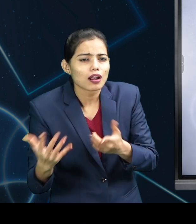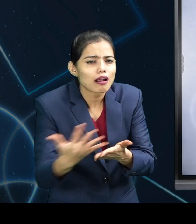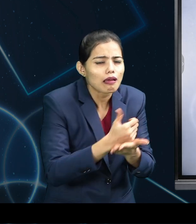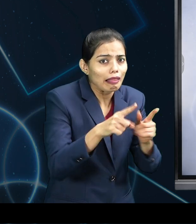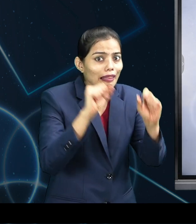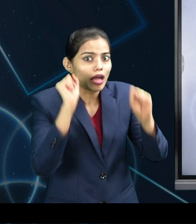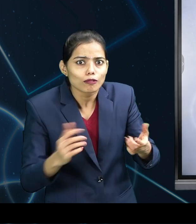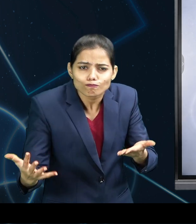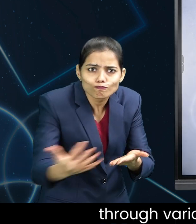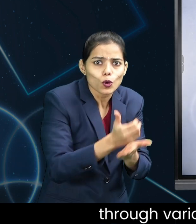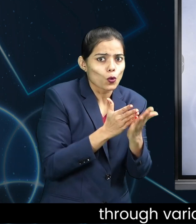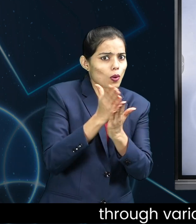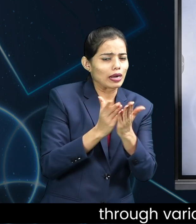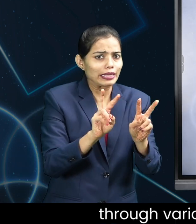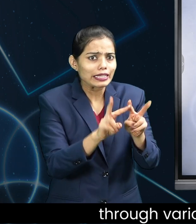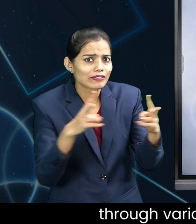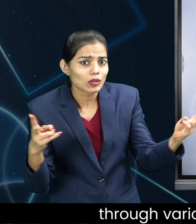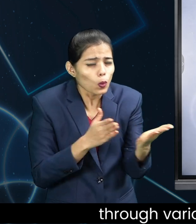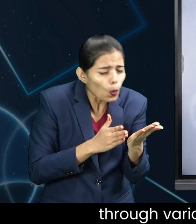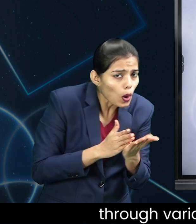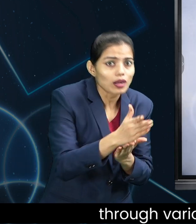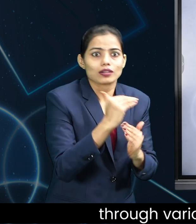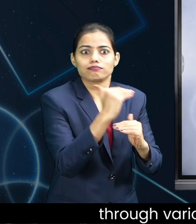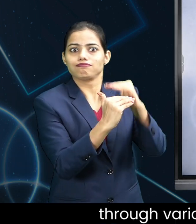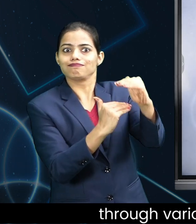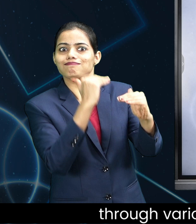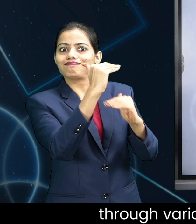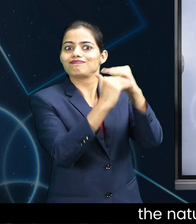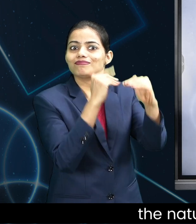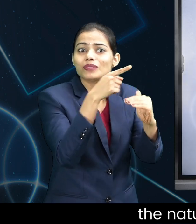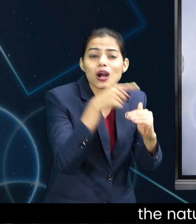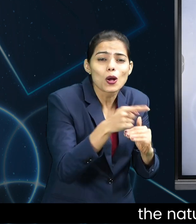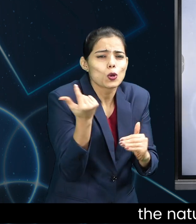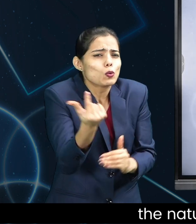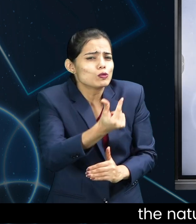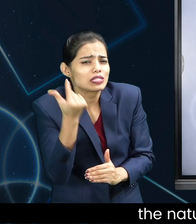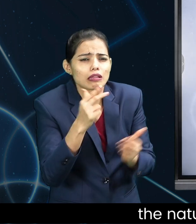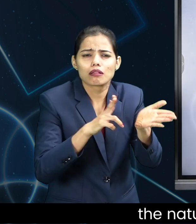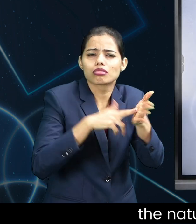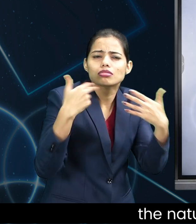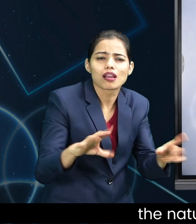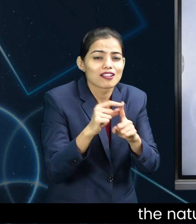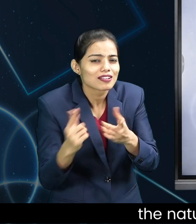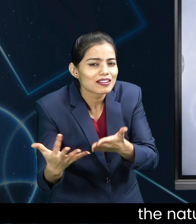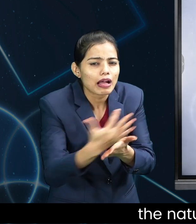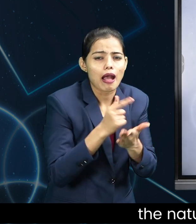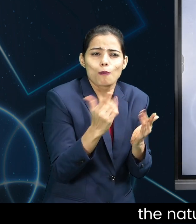Data can be collected through various methods depending on the purpose, the nature of the data available, resources, and